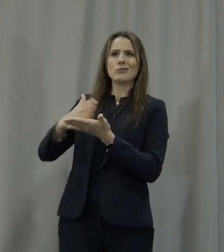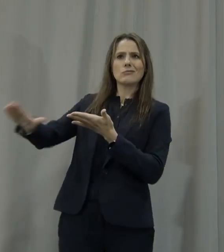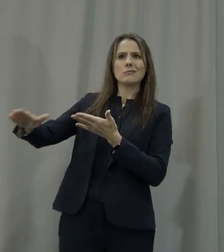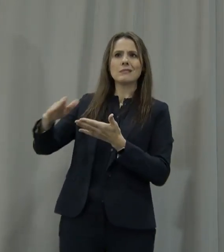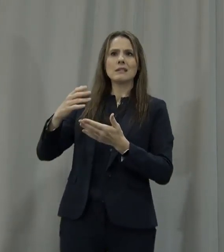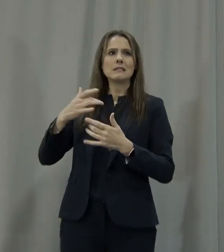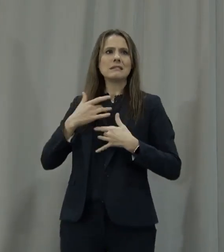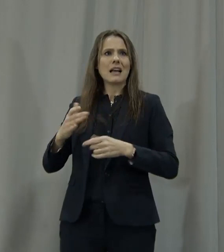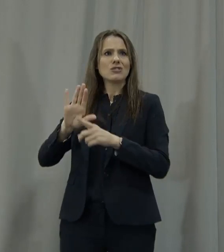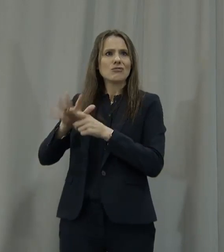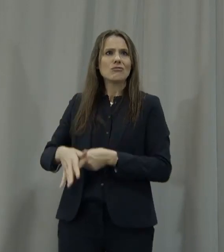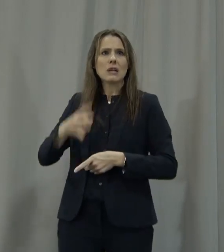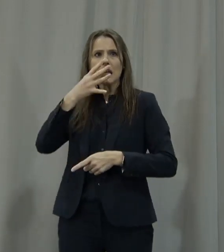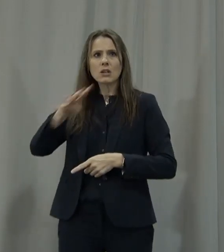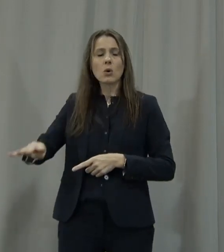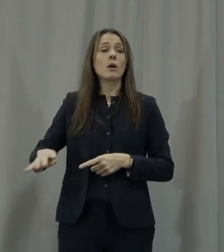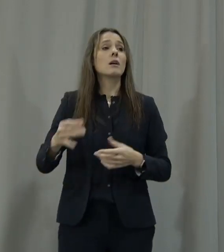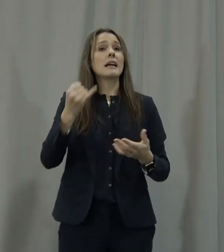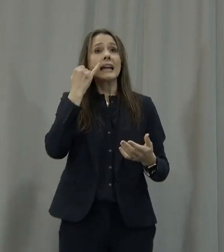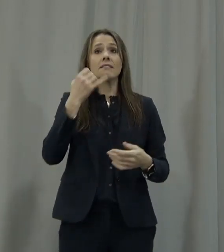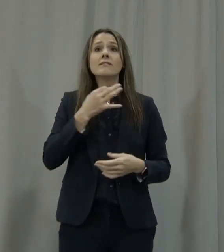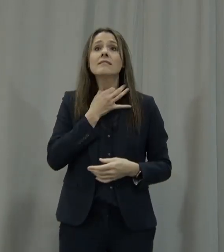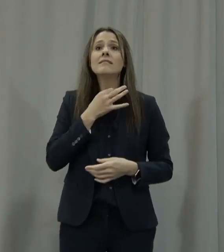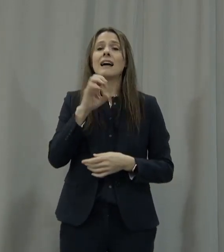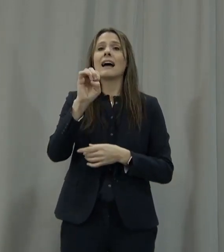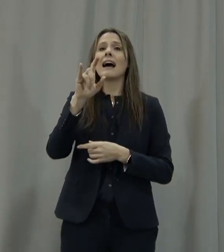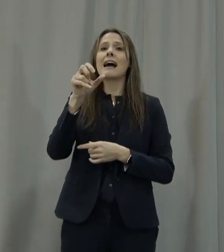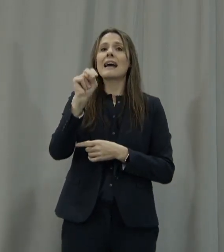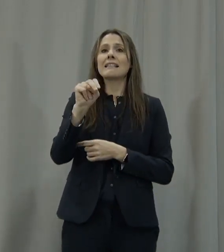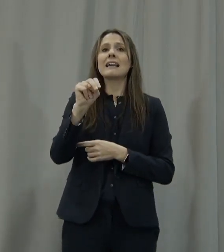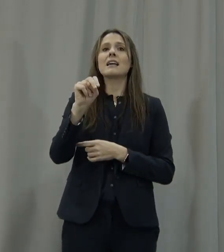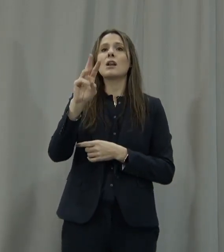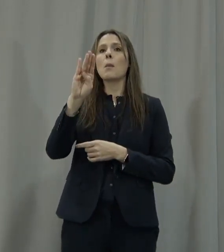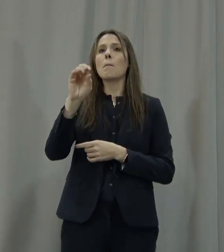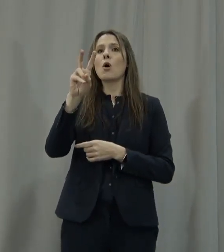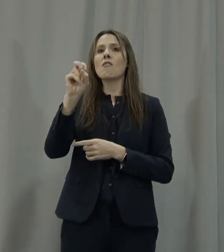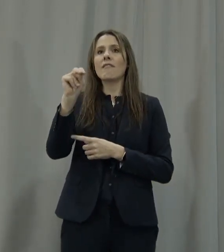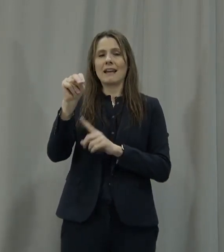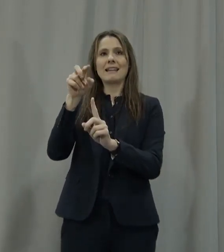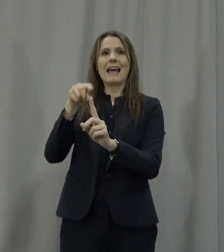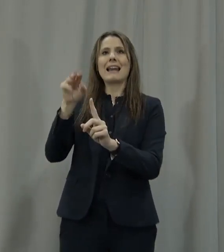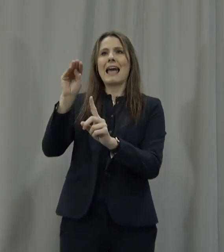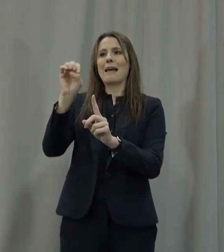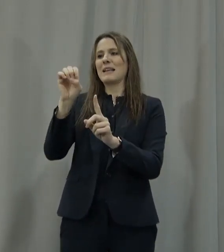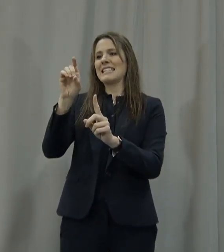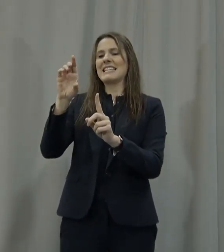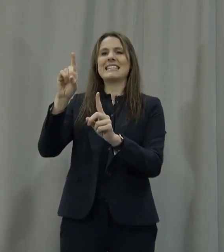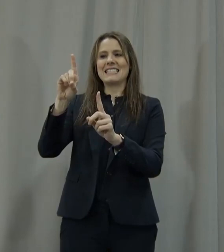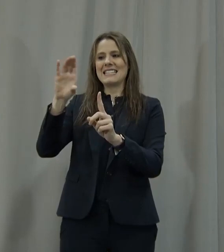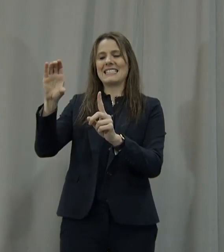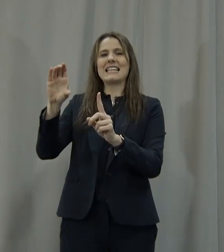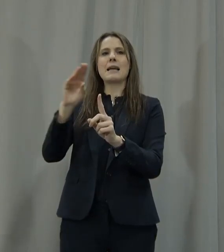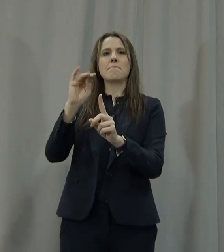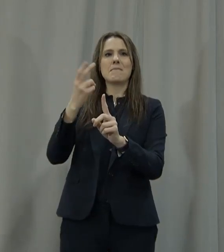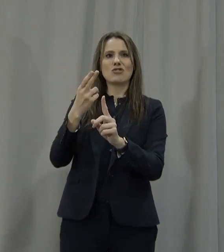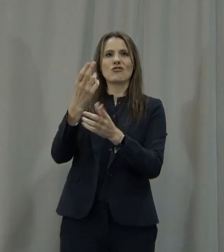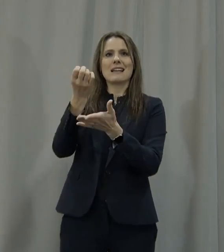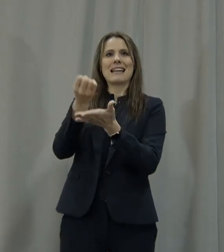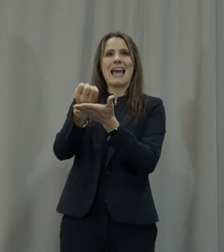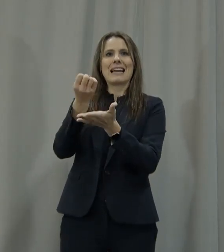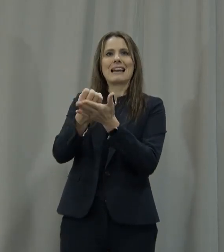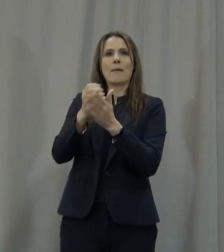information, contact Eileen Boven at MEDC. That's the Michigan Economic Development Corporation, by the